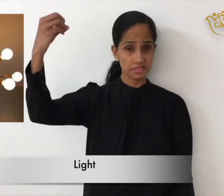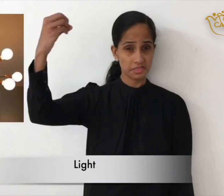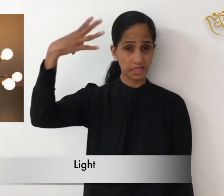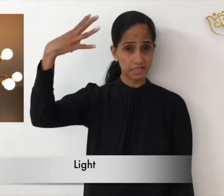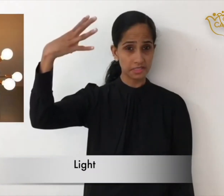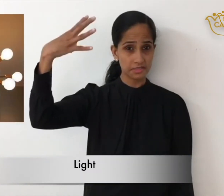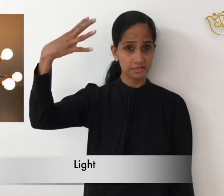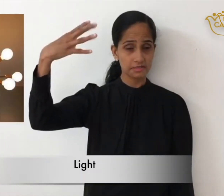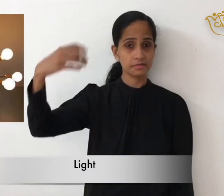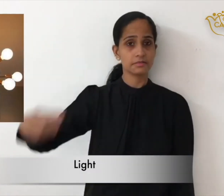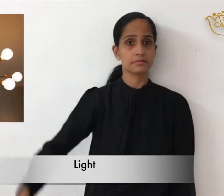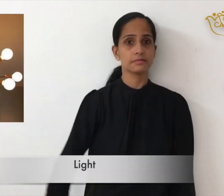light,